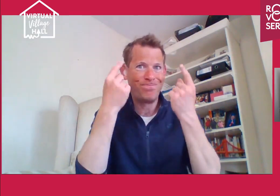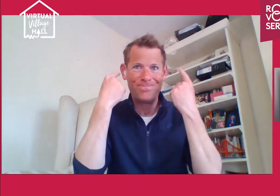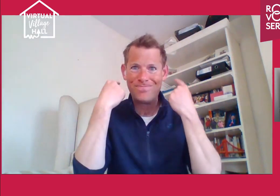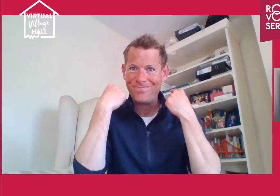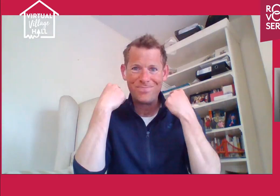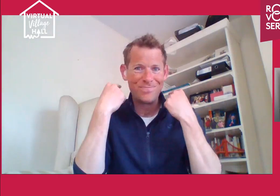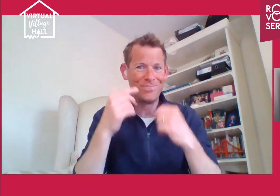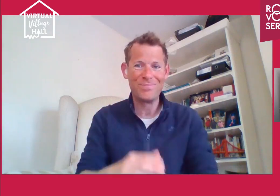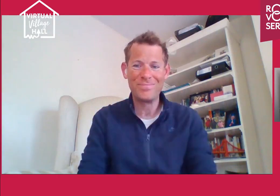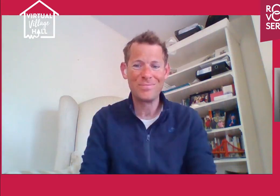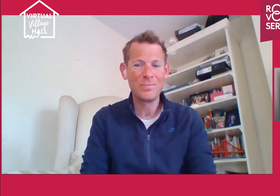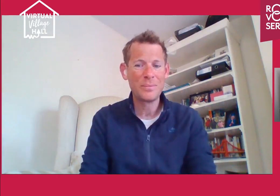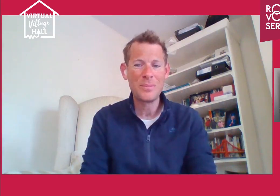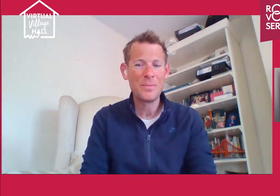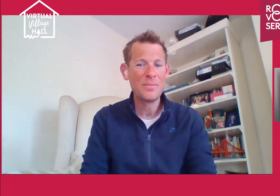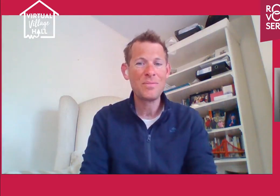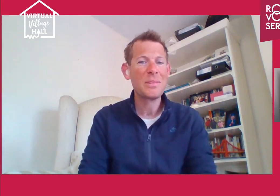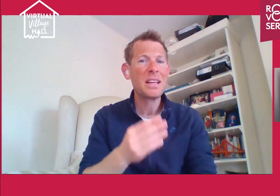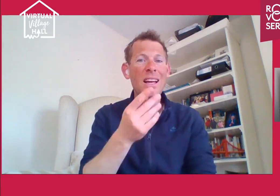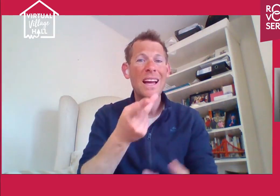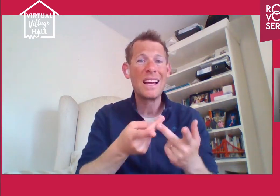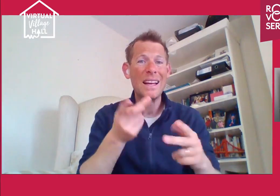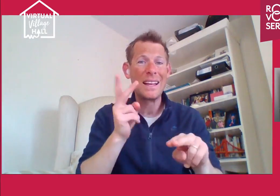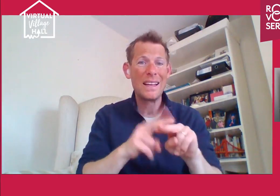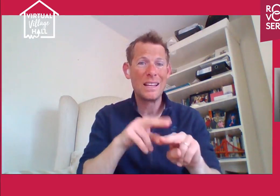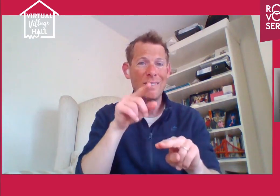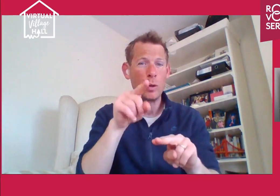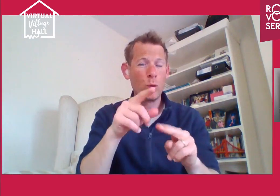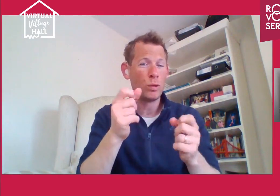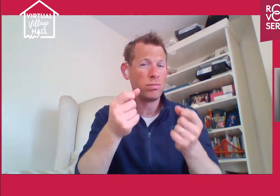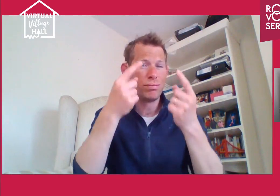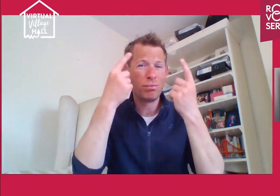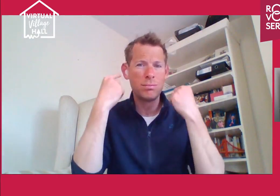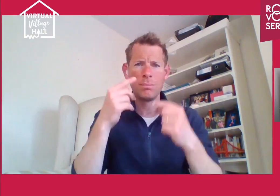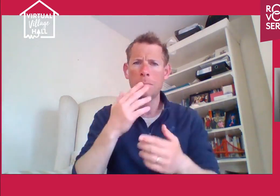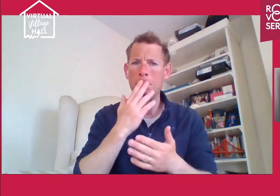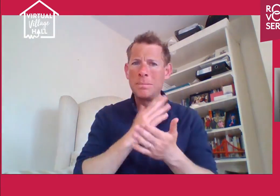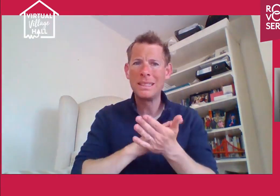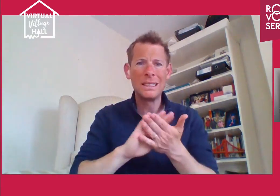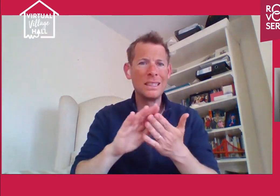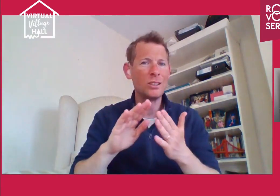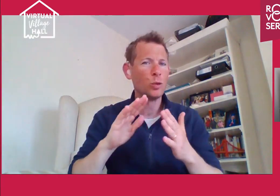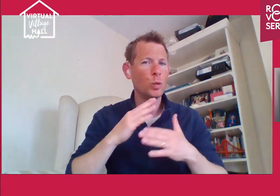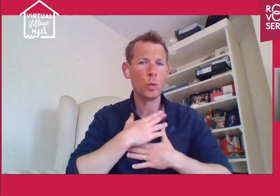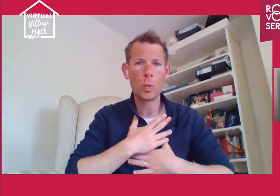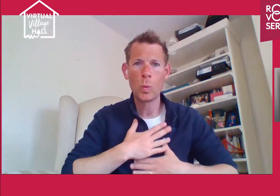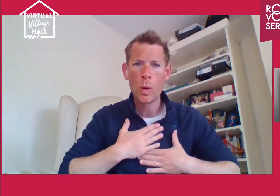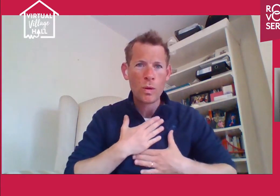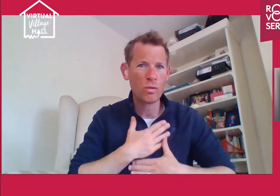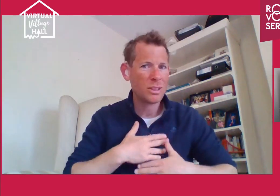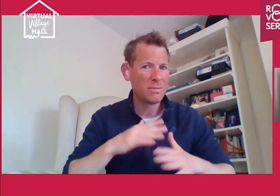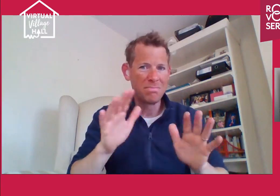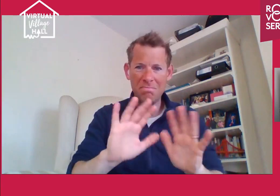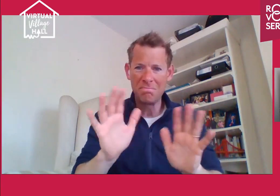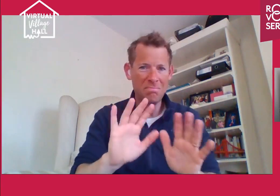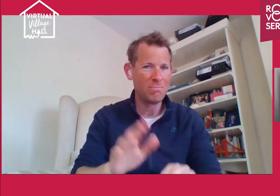it, or maybe some of it went over your head and it's difficult to understand? If you feel like it's gone over your head, don't